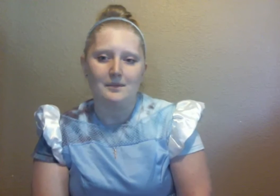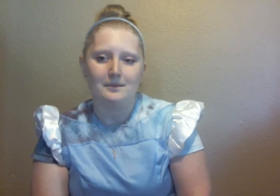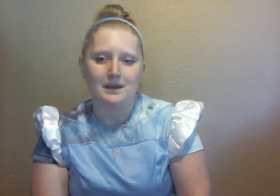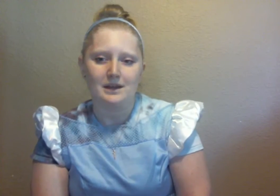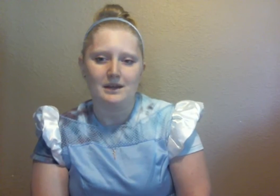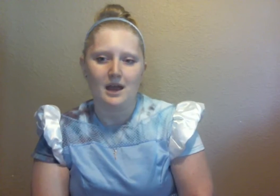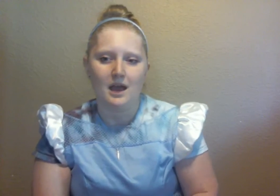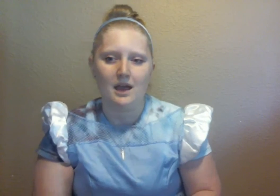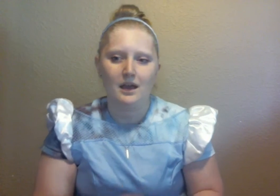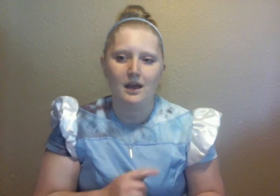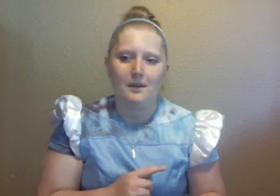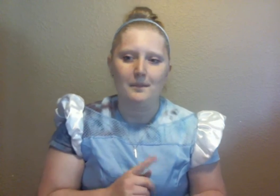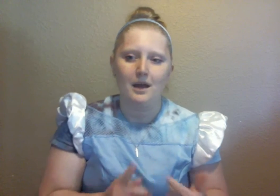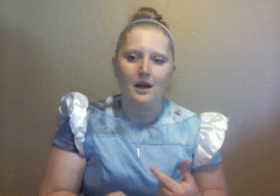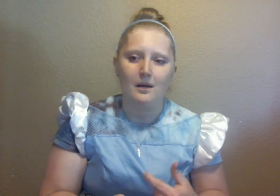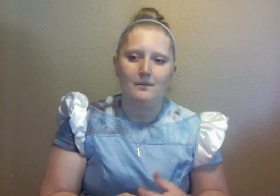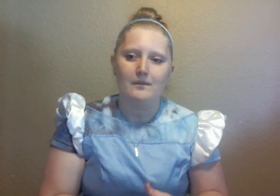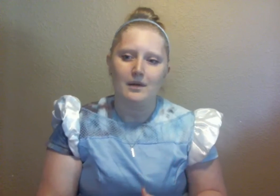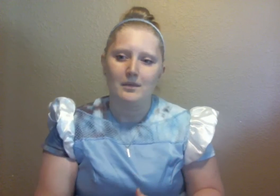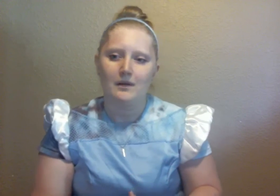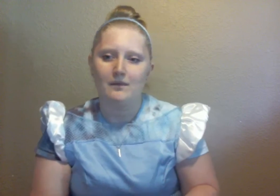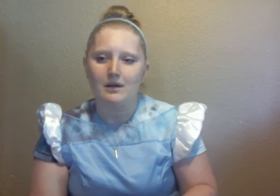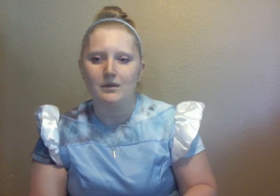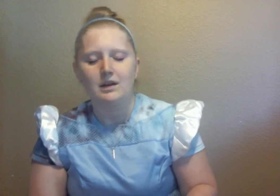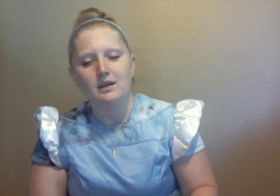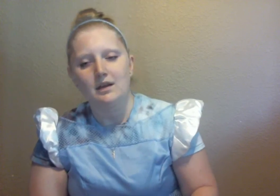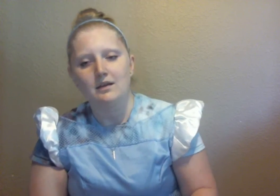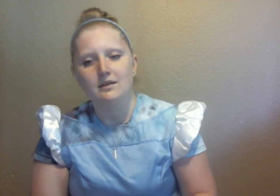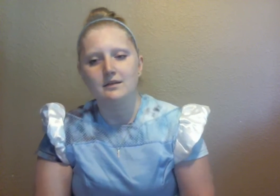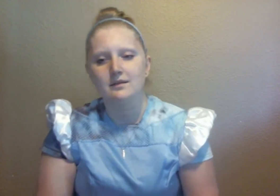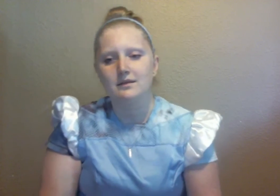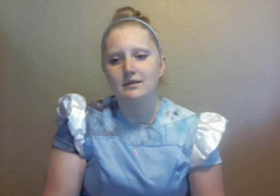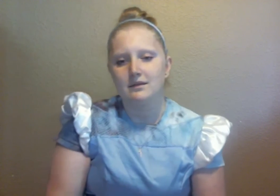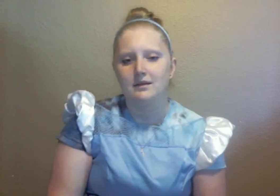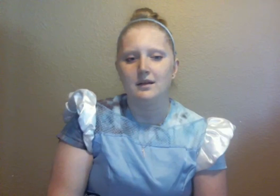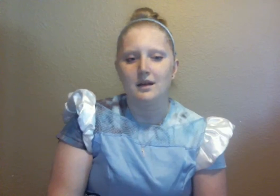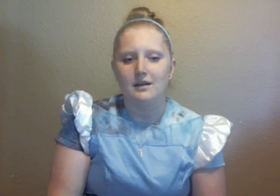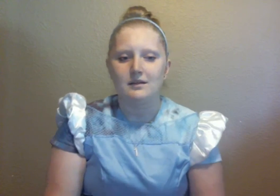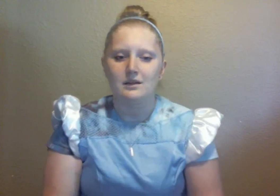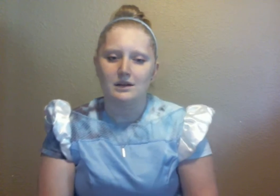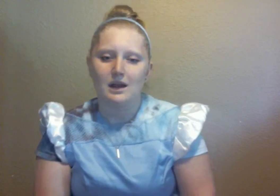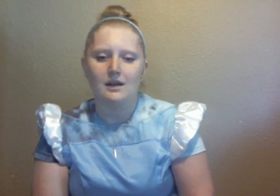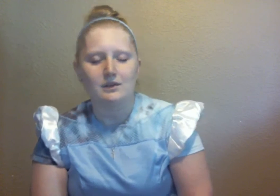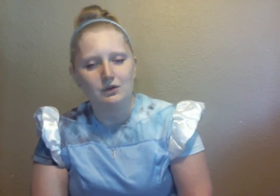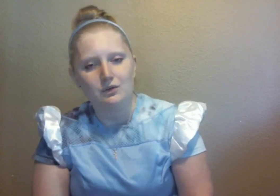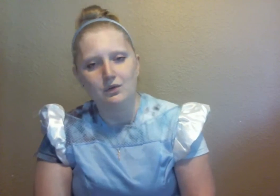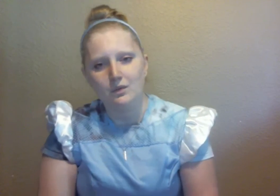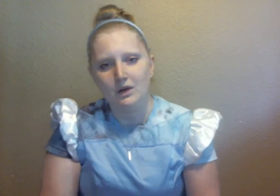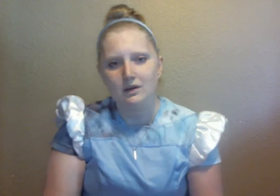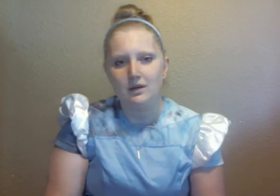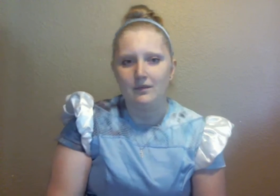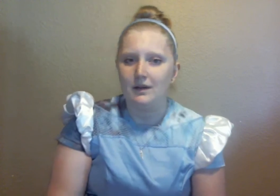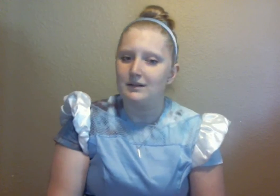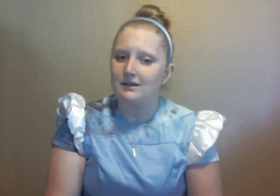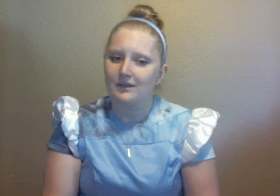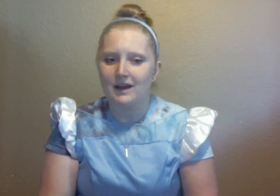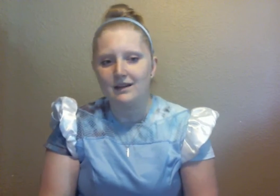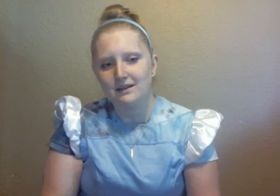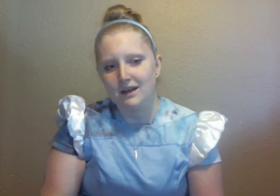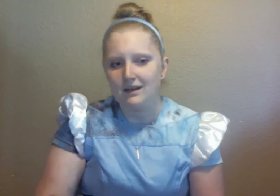me. Hip hop fairy tales. We will dive into a world of dazzling